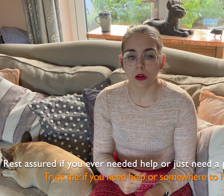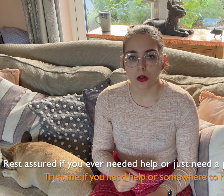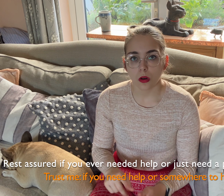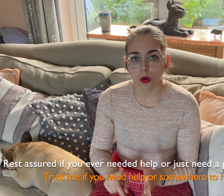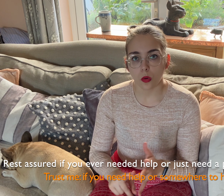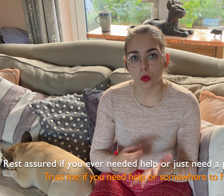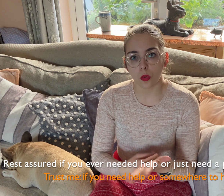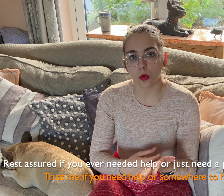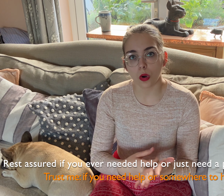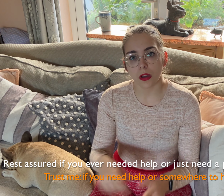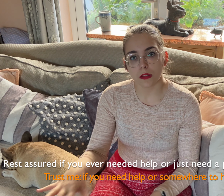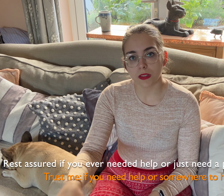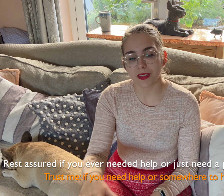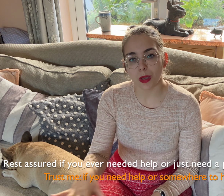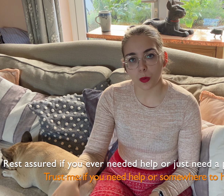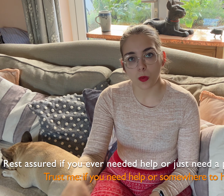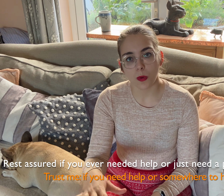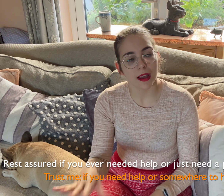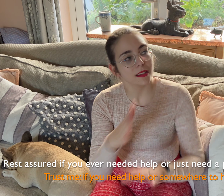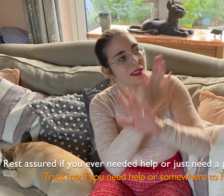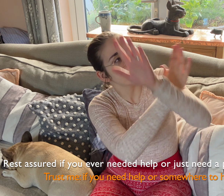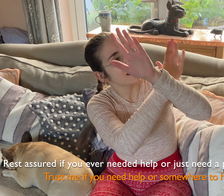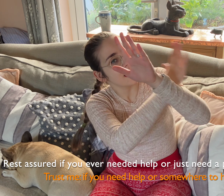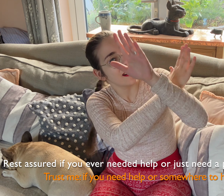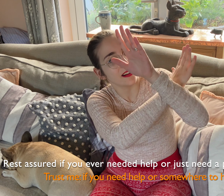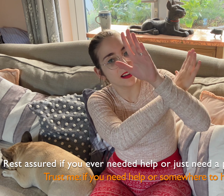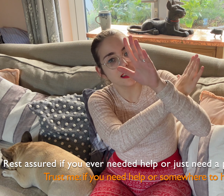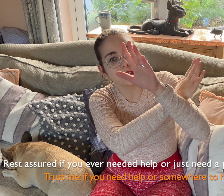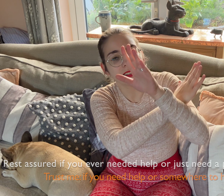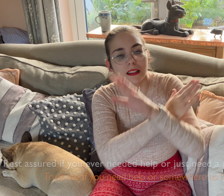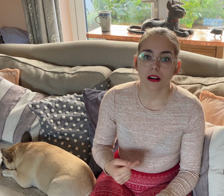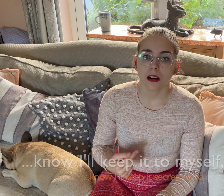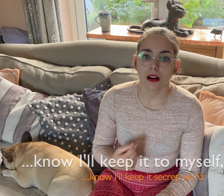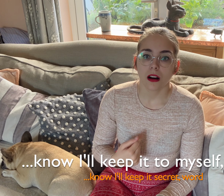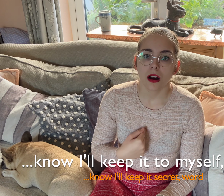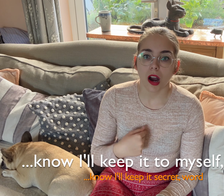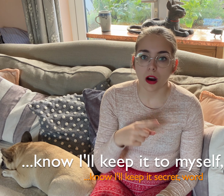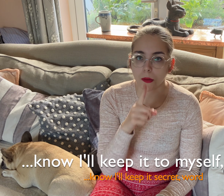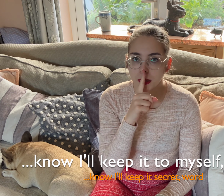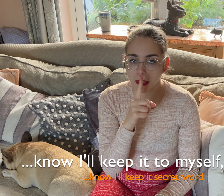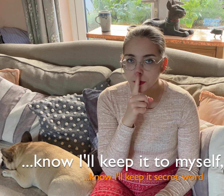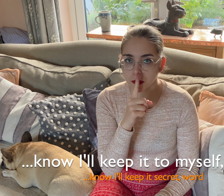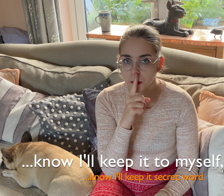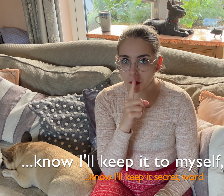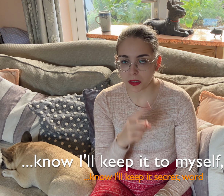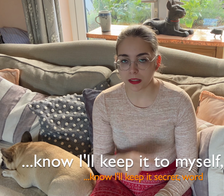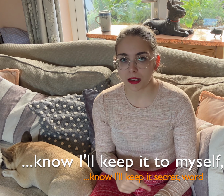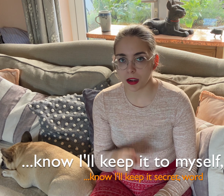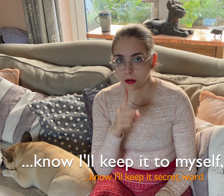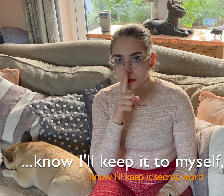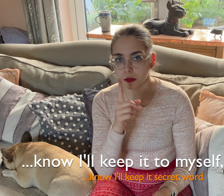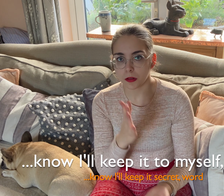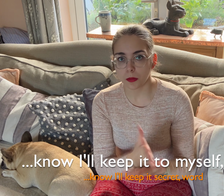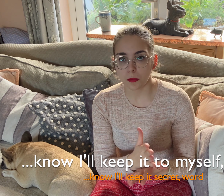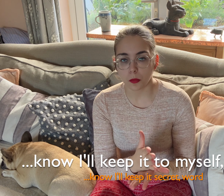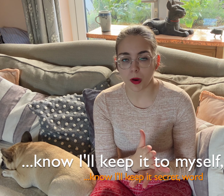Or somewhere to hide. I'll keep it to myself. Word.